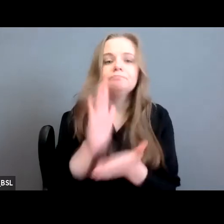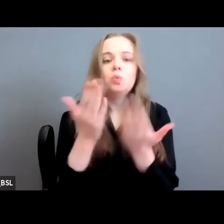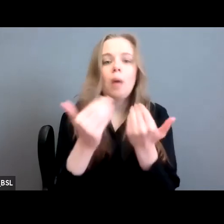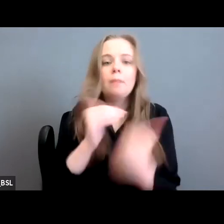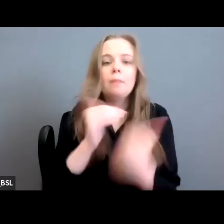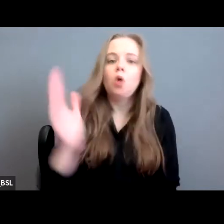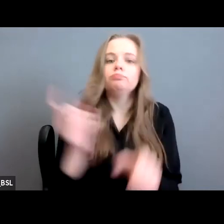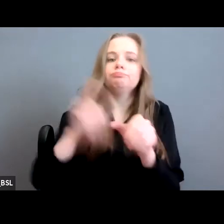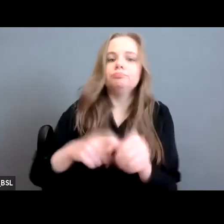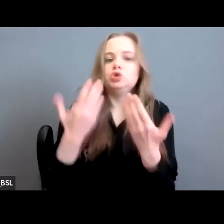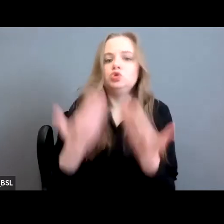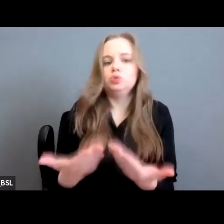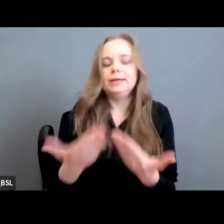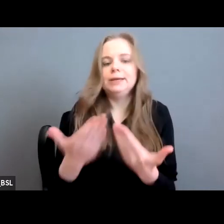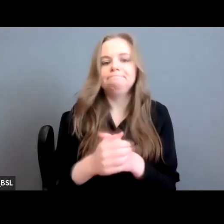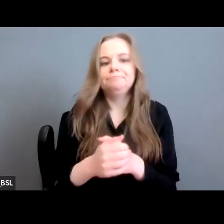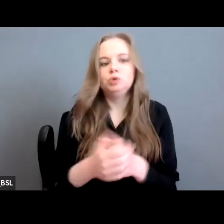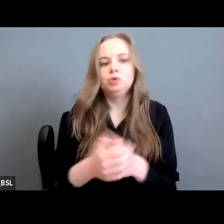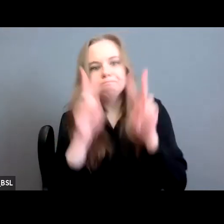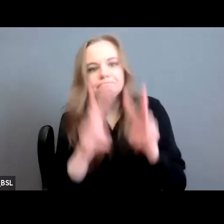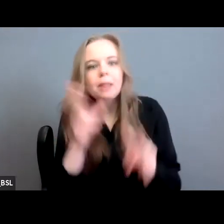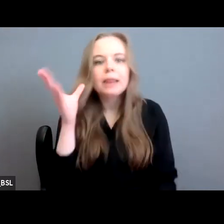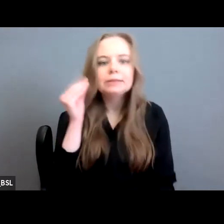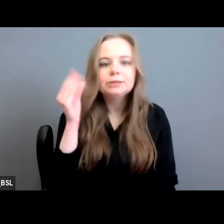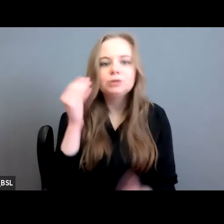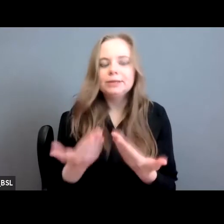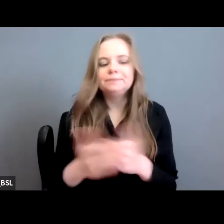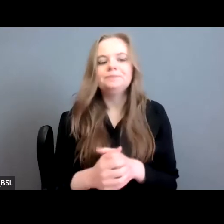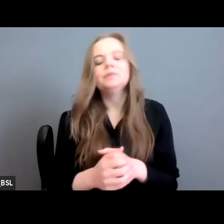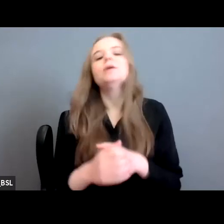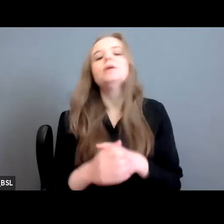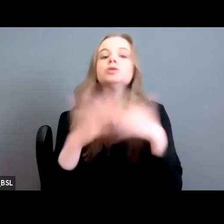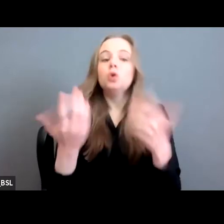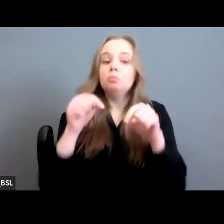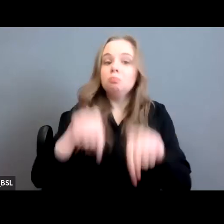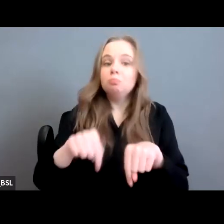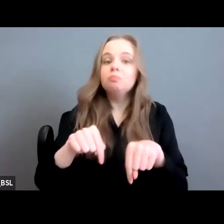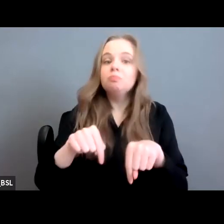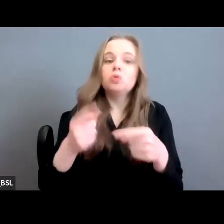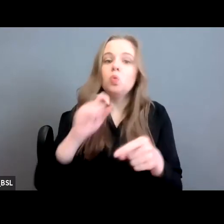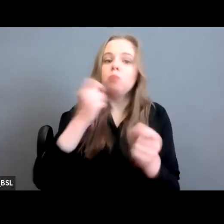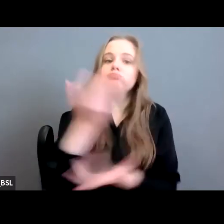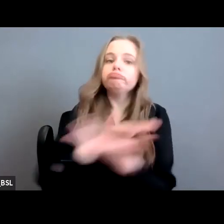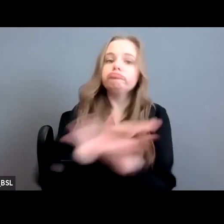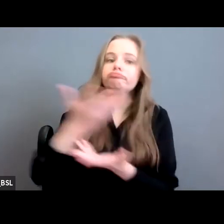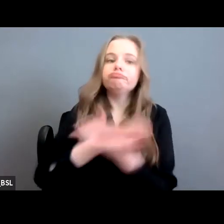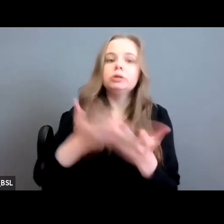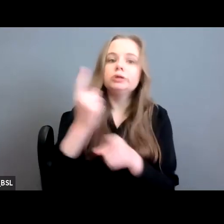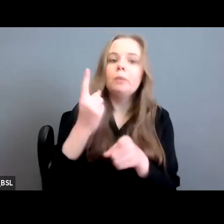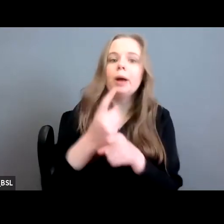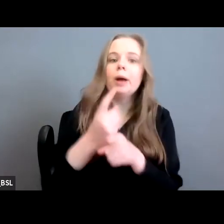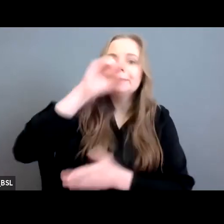you here joining in and listening. So the webinar today will be exploring the experiences of students across